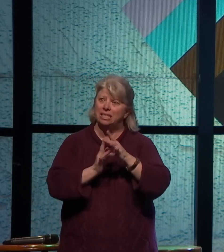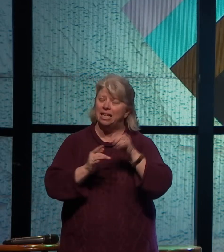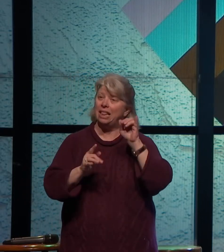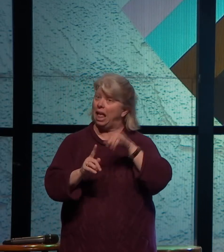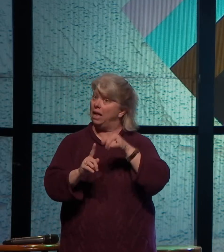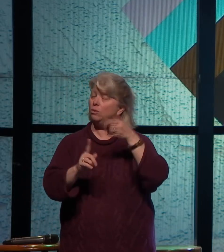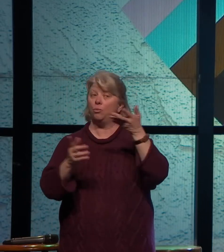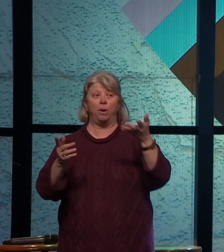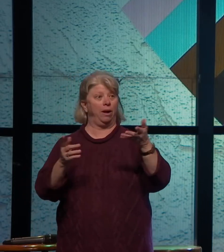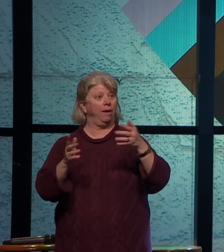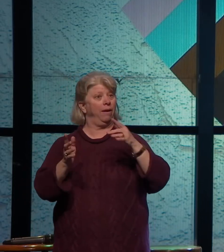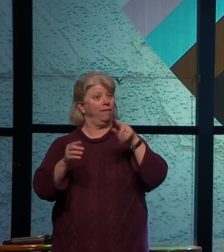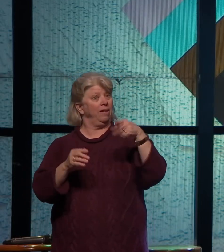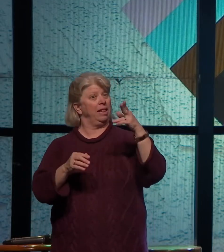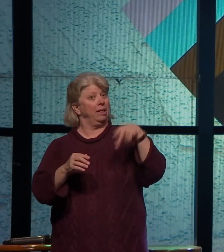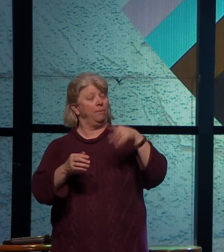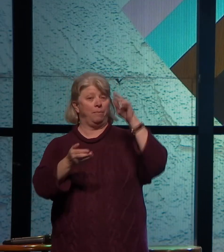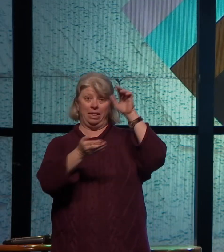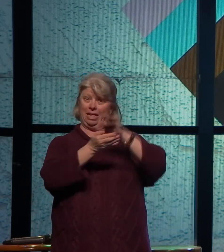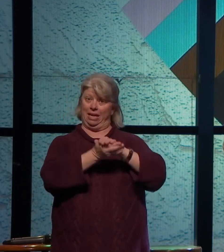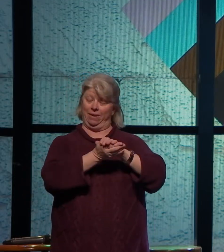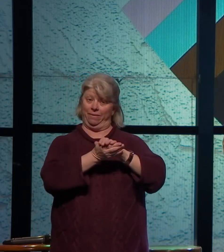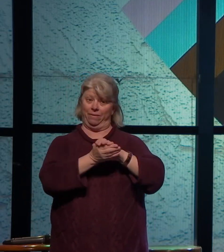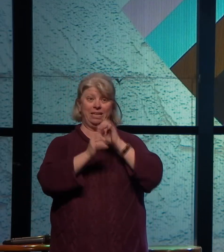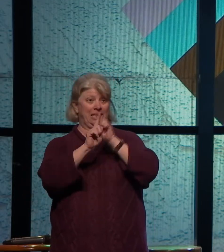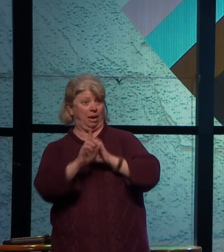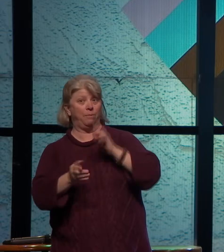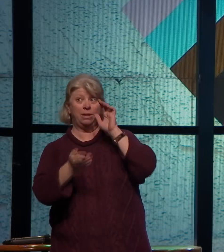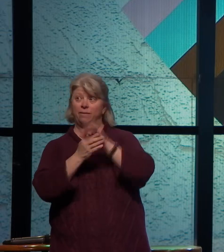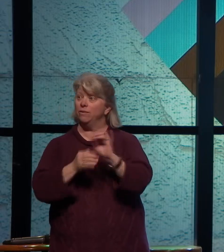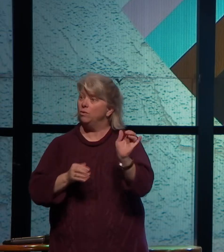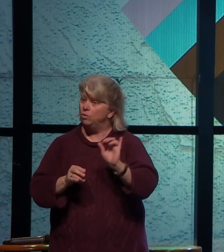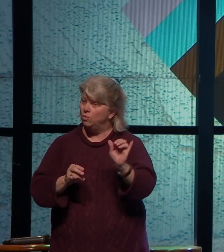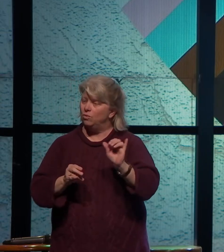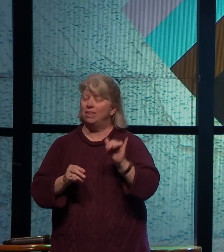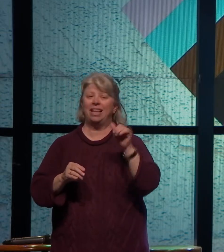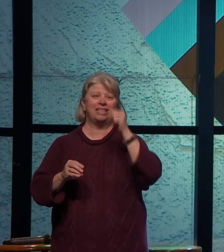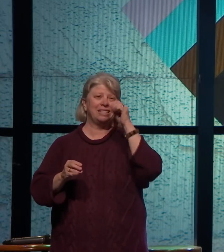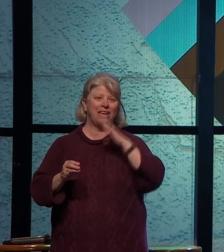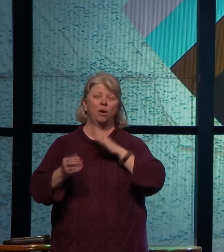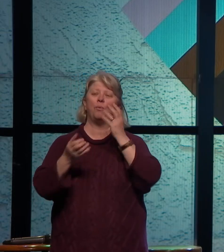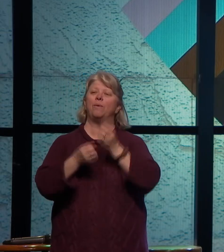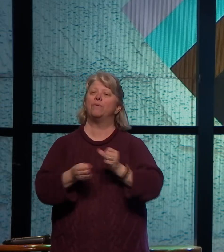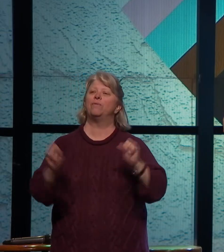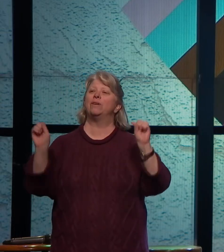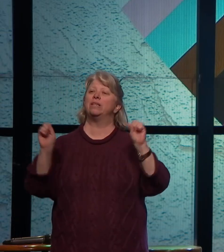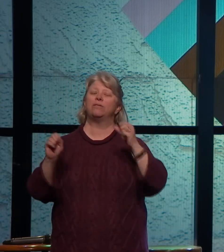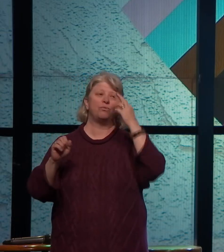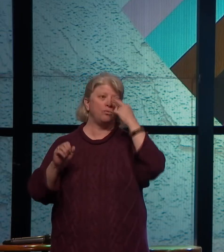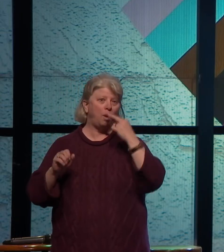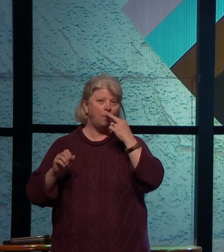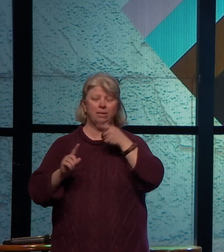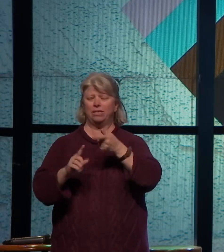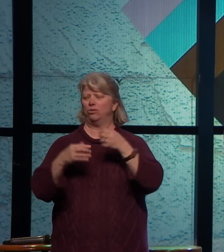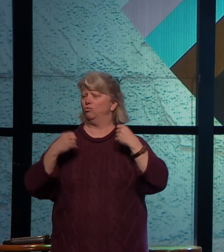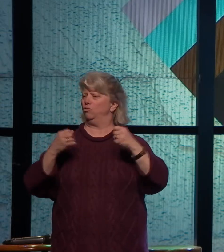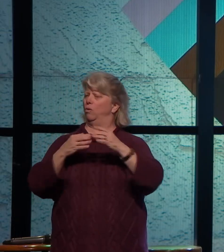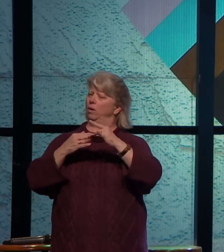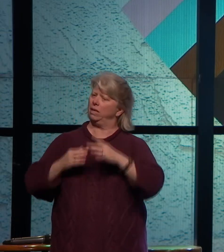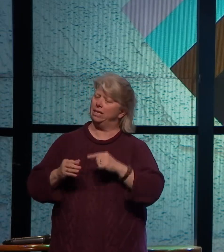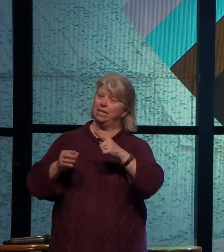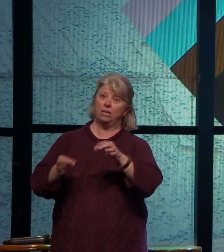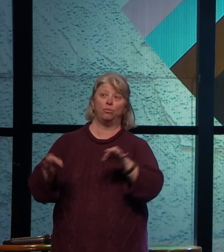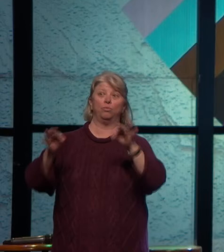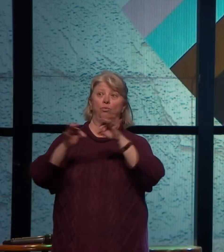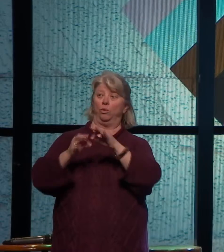is what Philip believes. This is what the disciples believe. This is the guy who's going to free us from Rome. He's a strong leader. He's